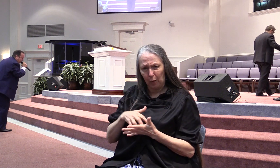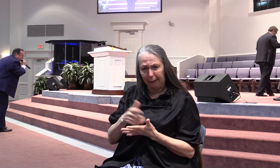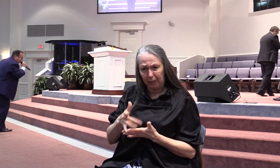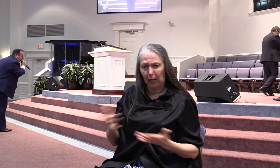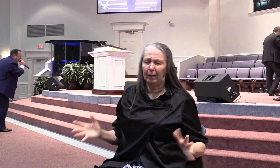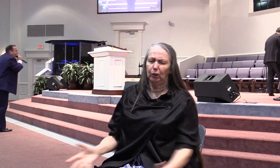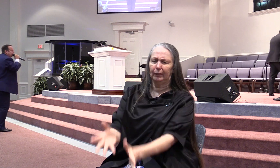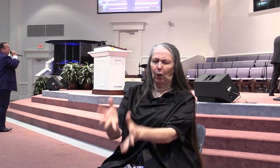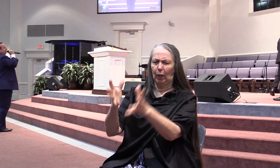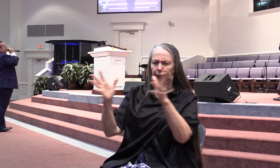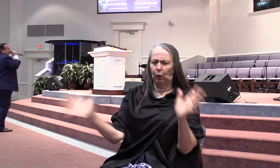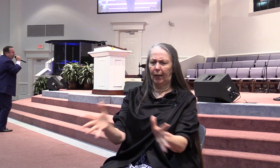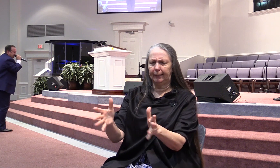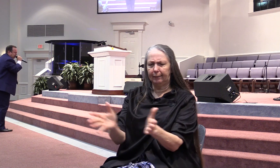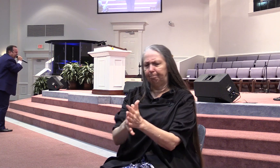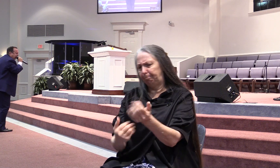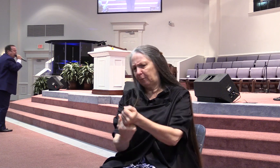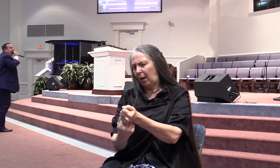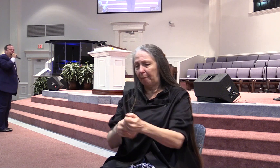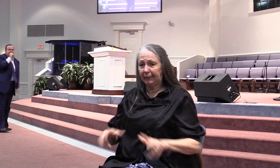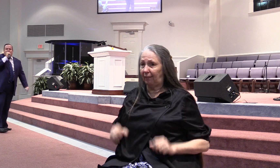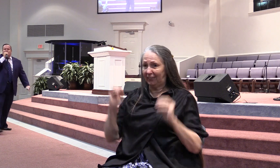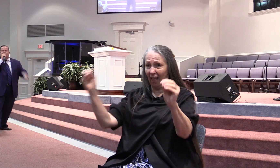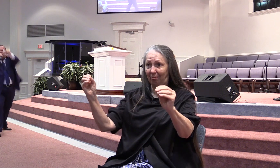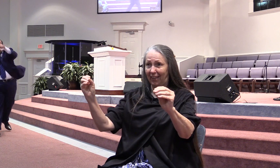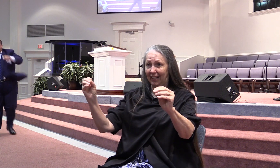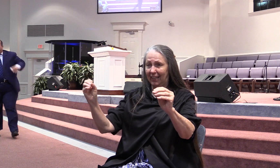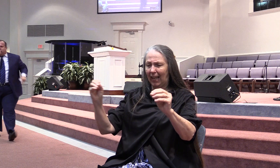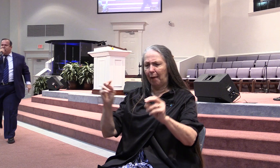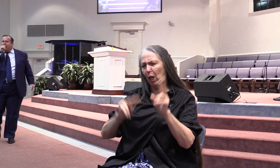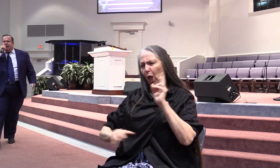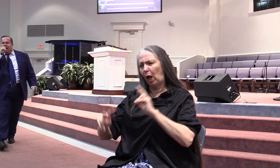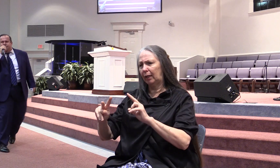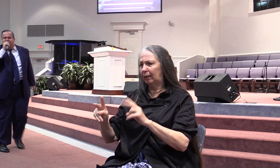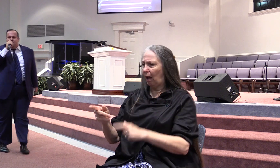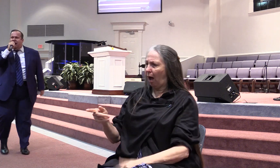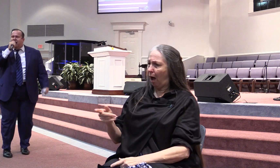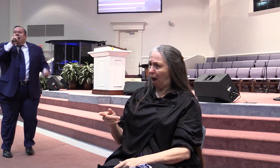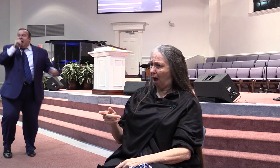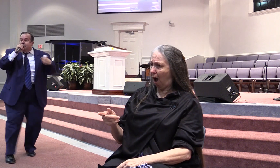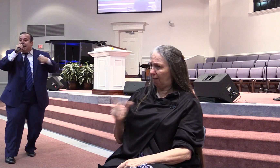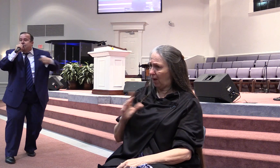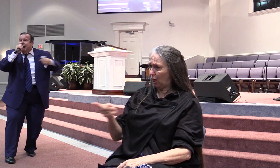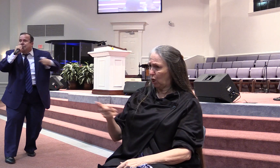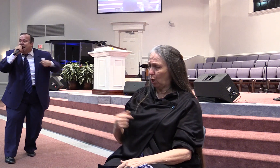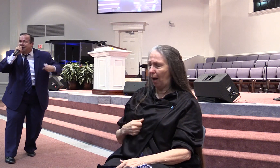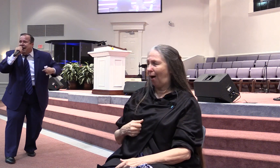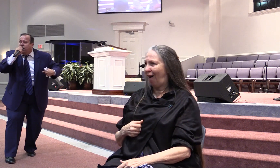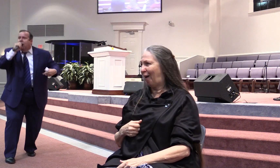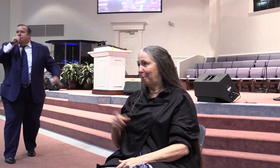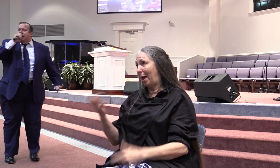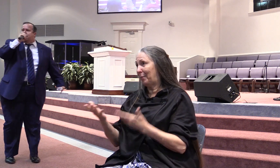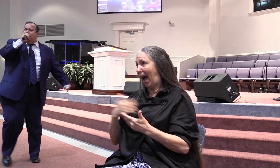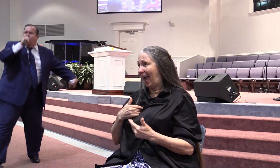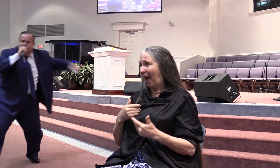it for myself. I'm not going to be selfish about it. I'm not going to look at your victory and try to keep it for me. It may be in my